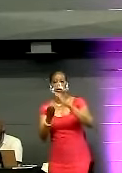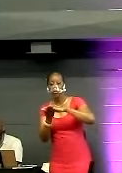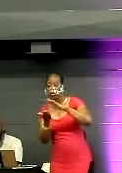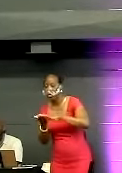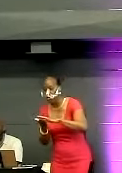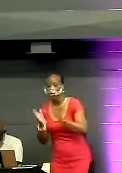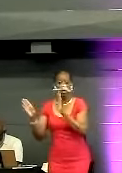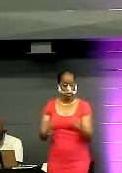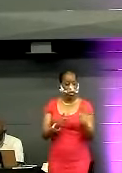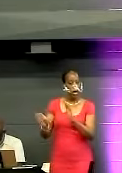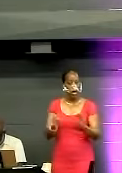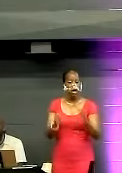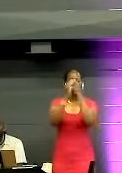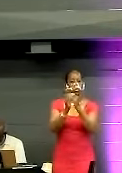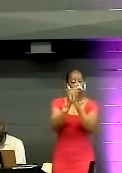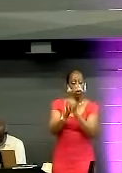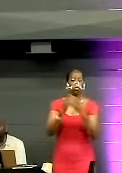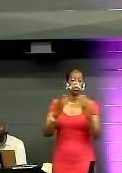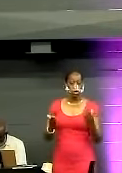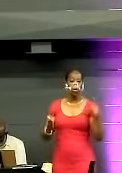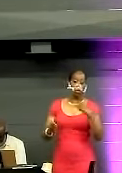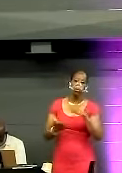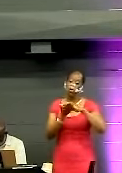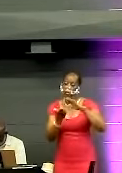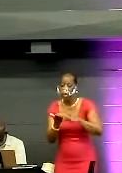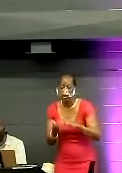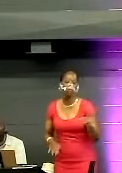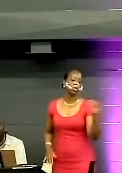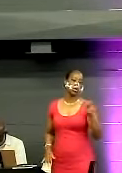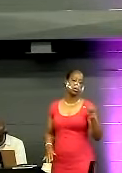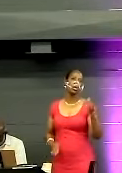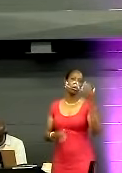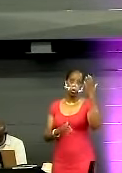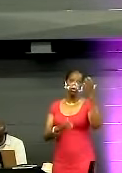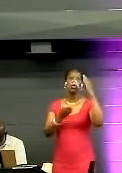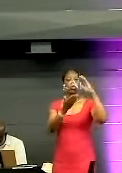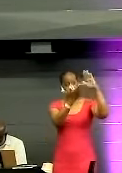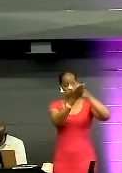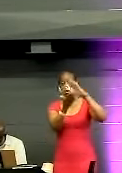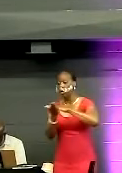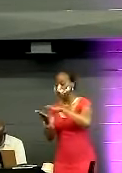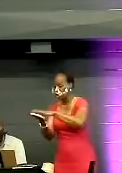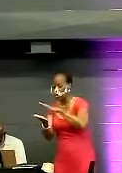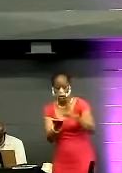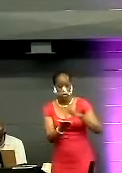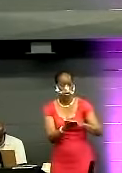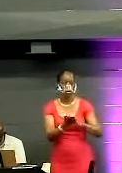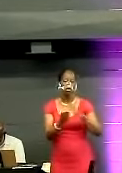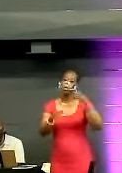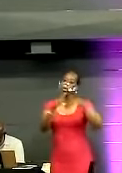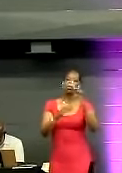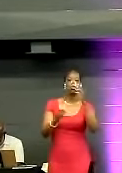So we forgive like you forgave us. In Jesus' name, amen. Amen, amen.